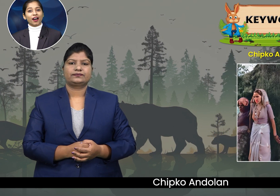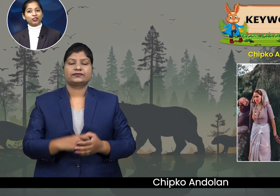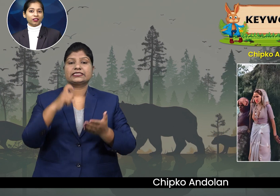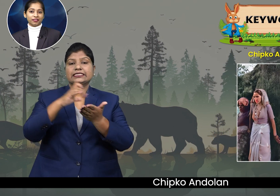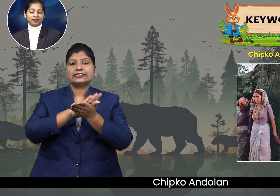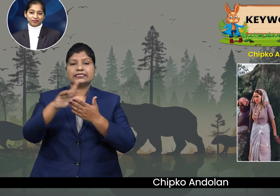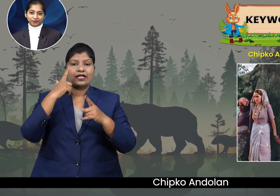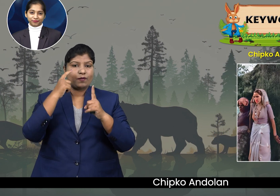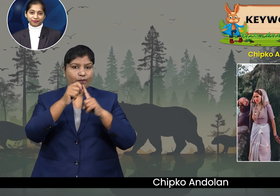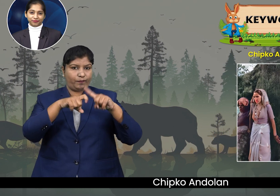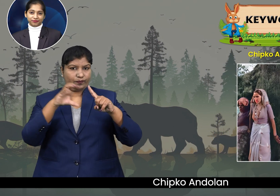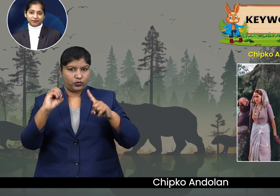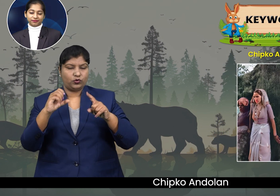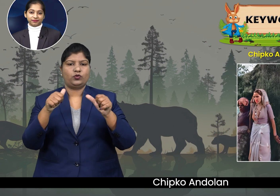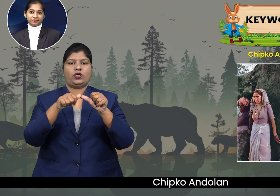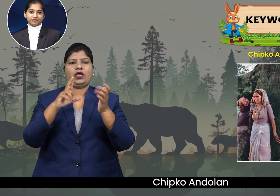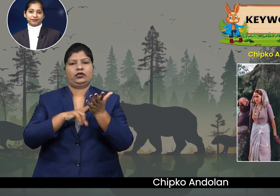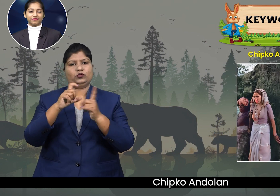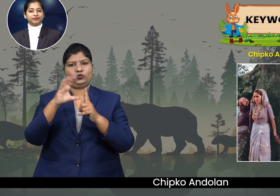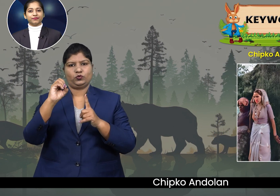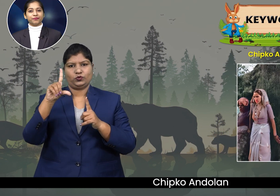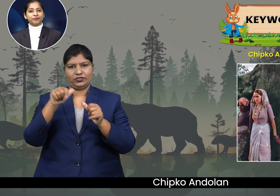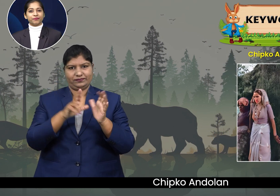Chipko Andolan.